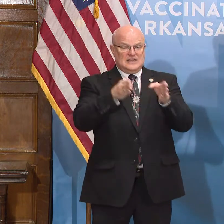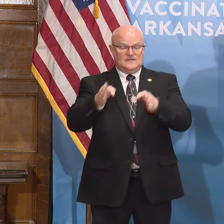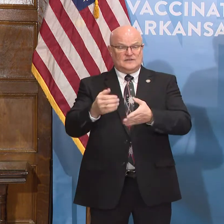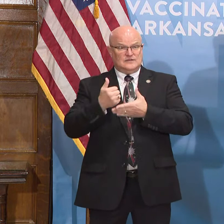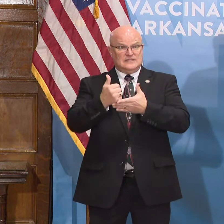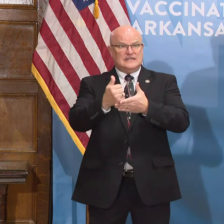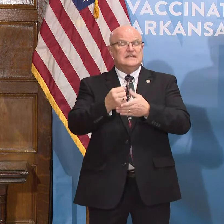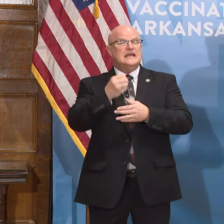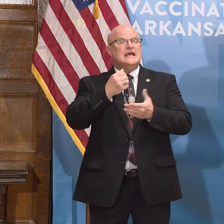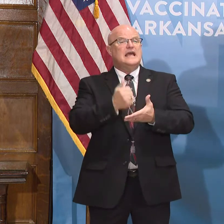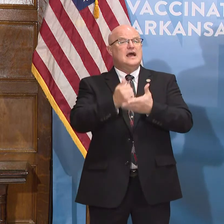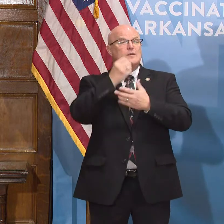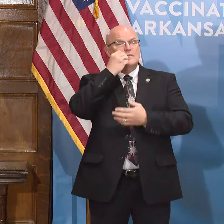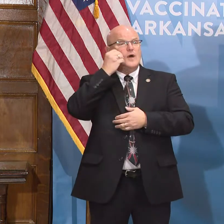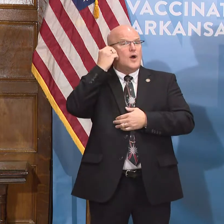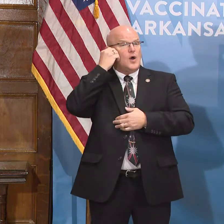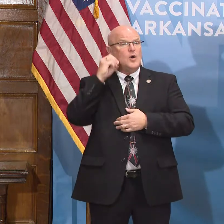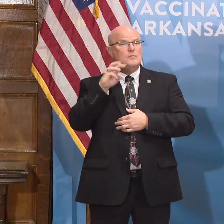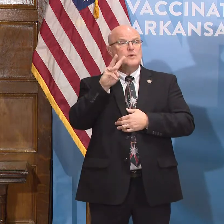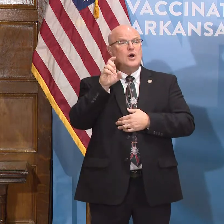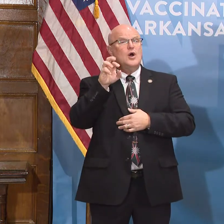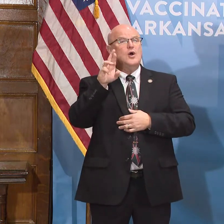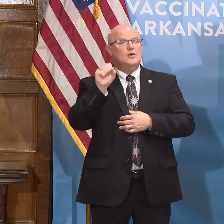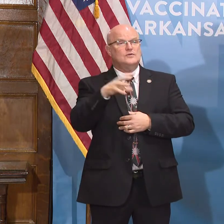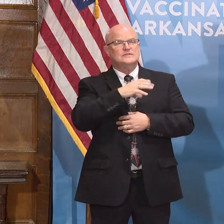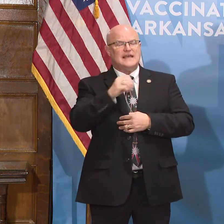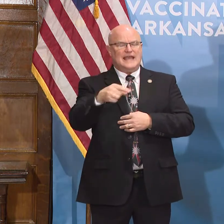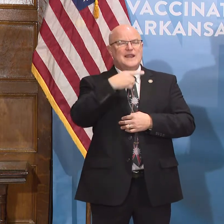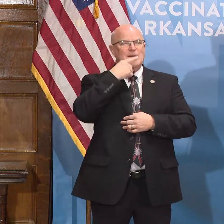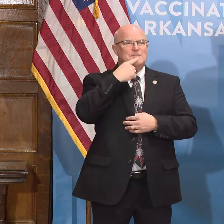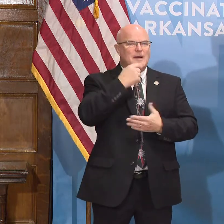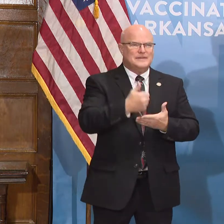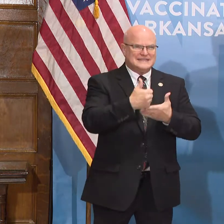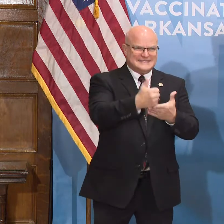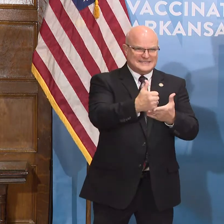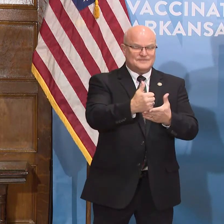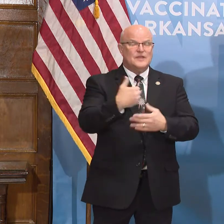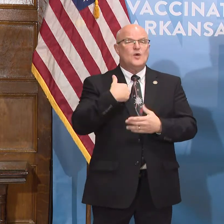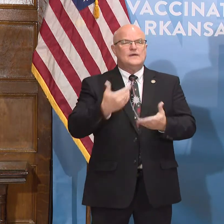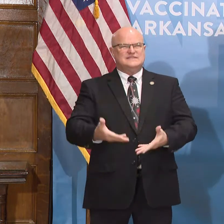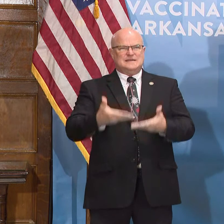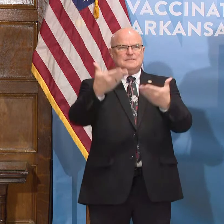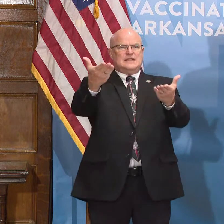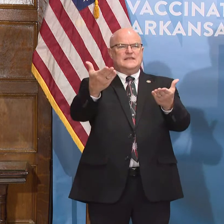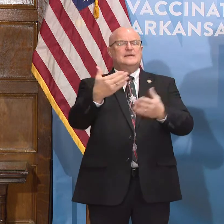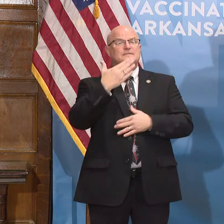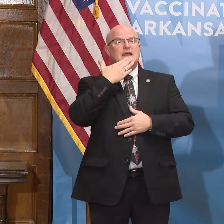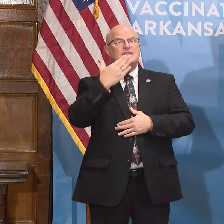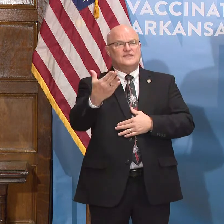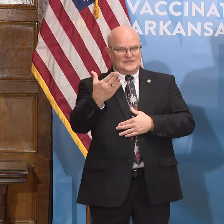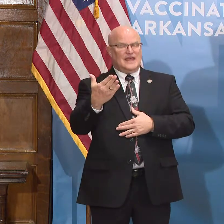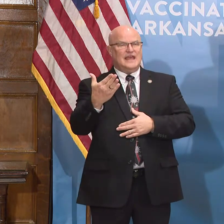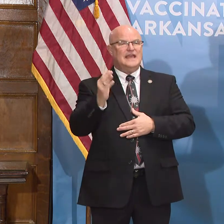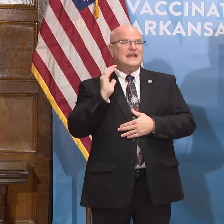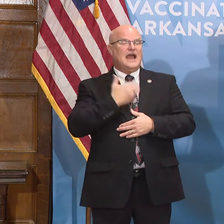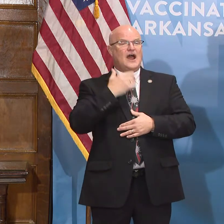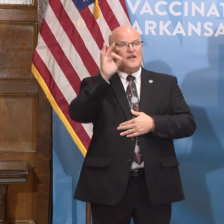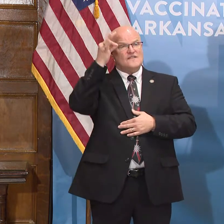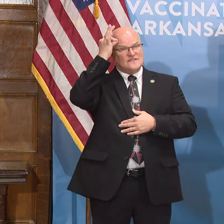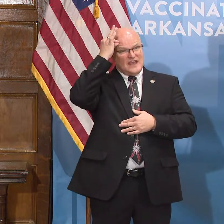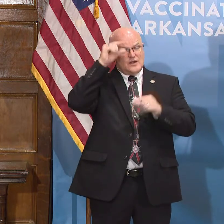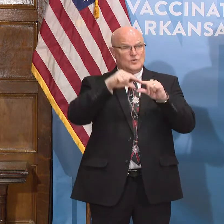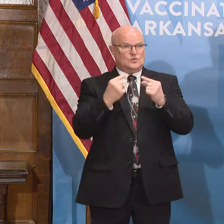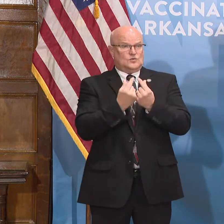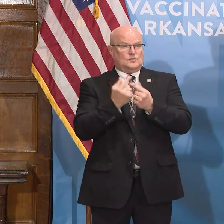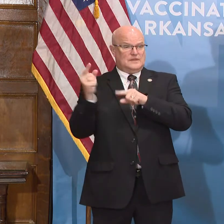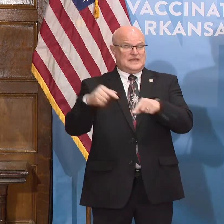help the homeowners as well as public assistance. And so we've submitted that, and I want to thank publicly our federal